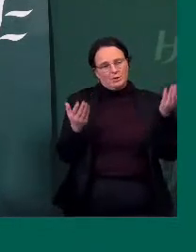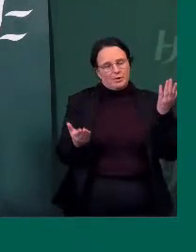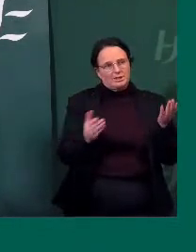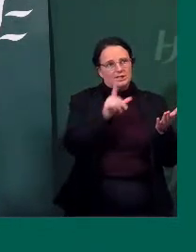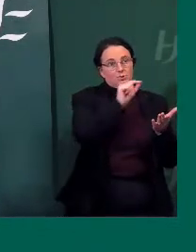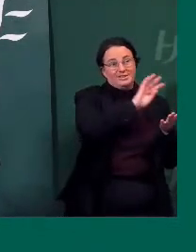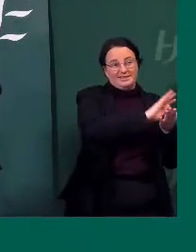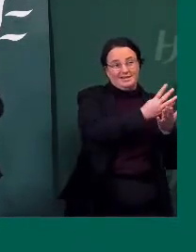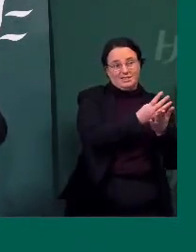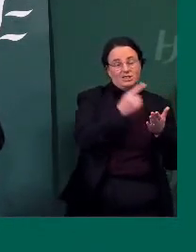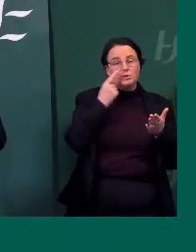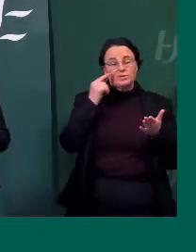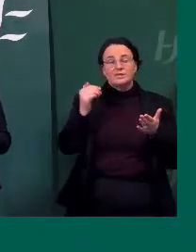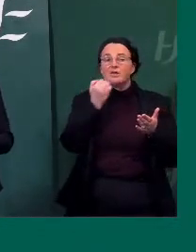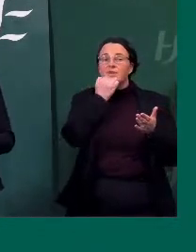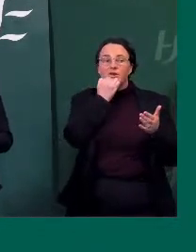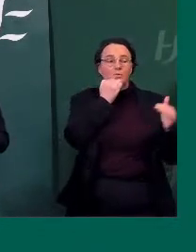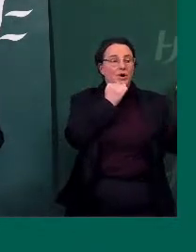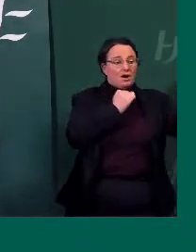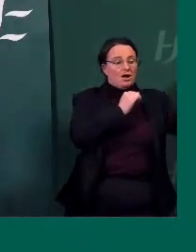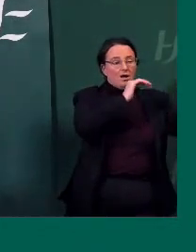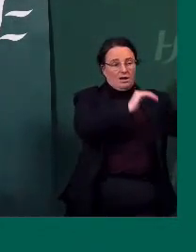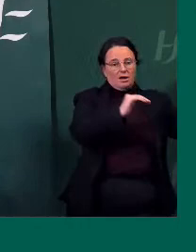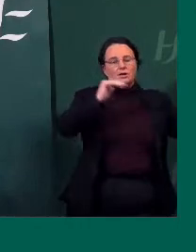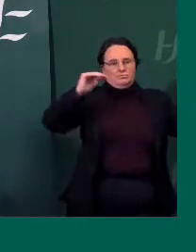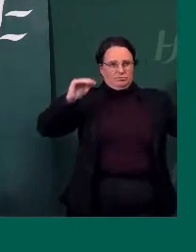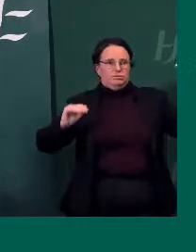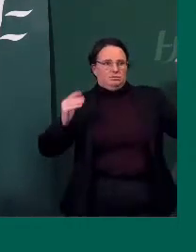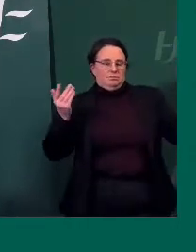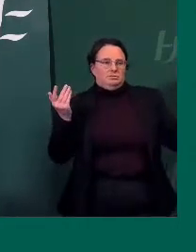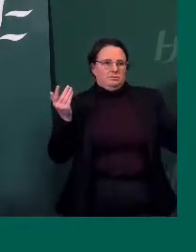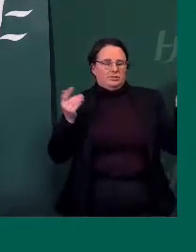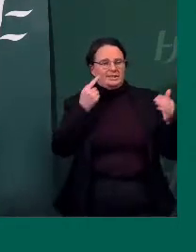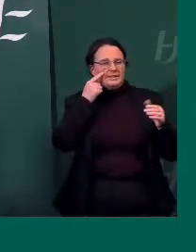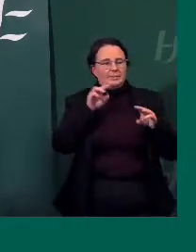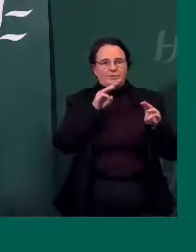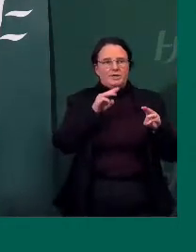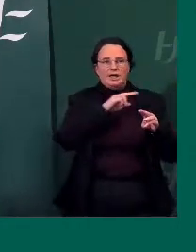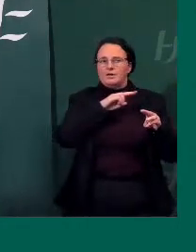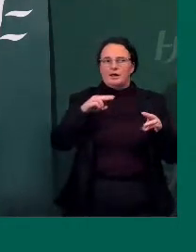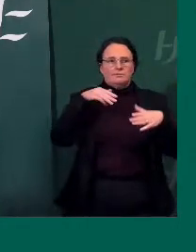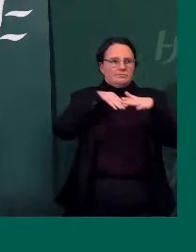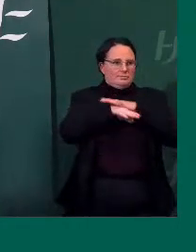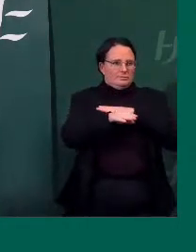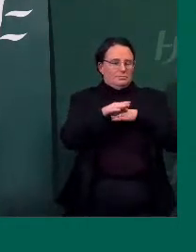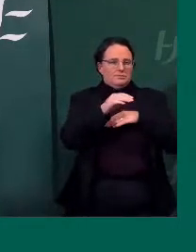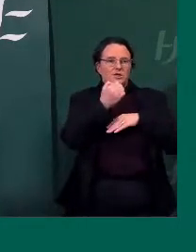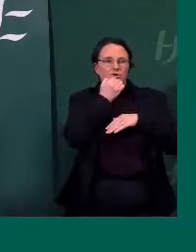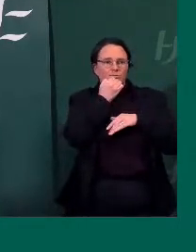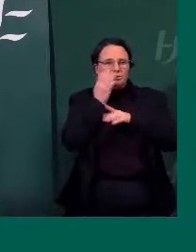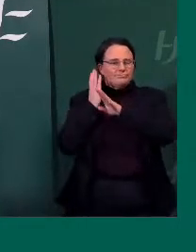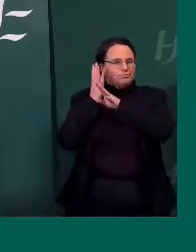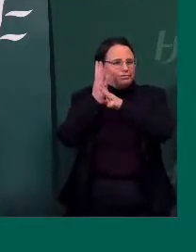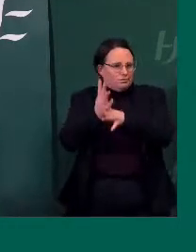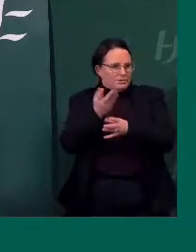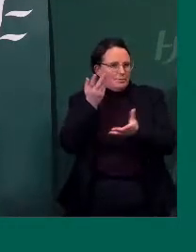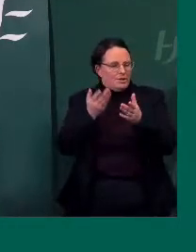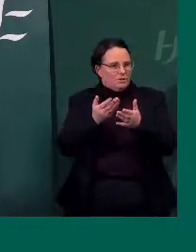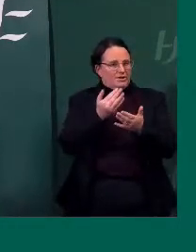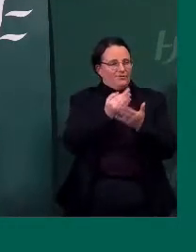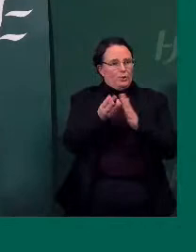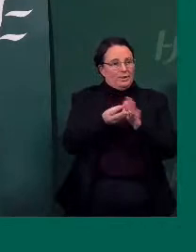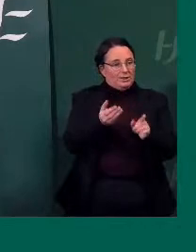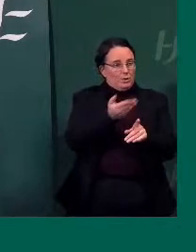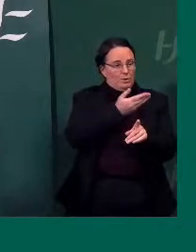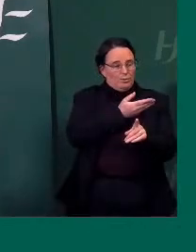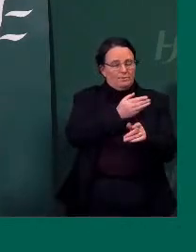seen that continued reduction in attendances with people just not attending in quite the same numbers over the last couple of weeks. When